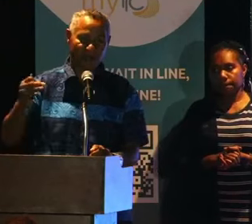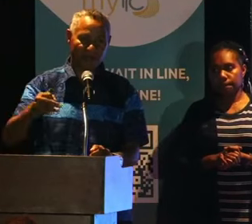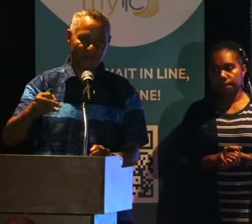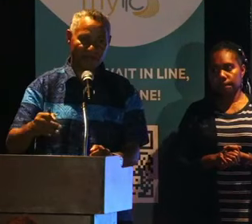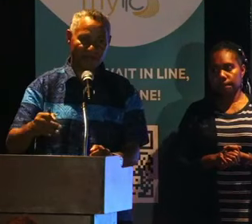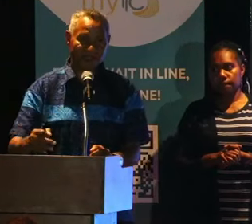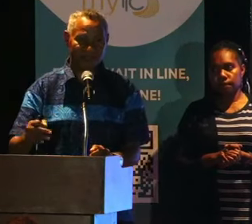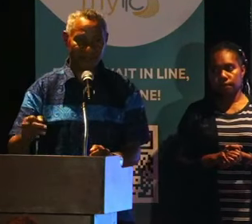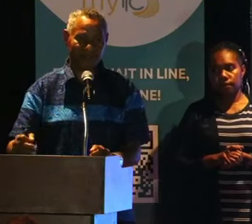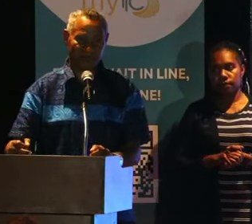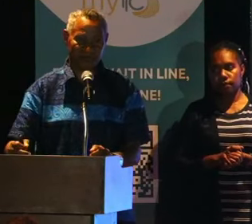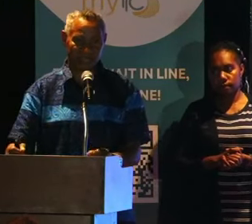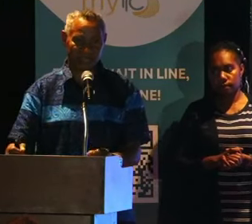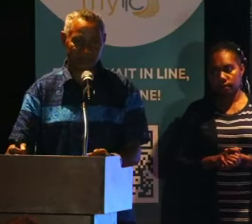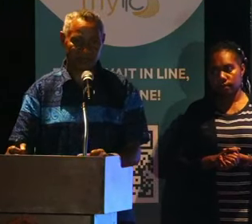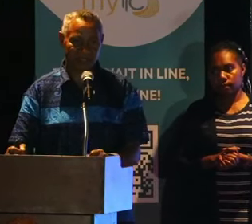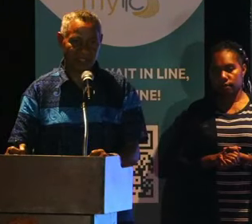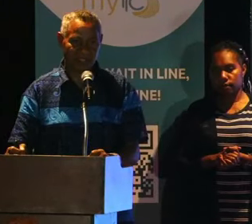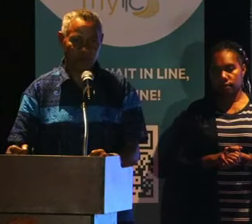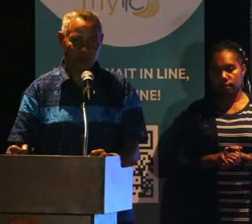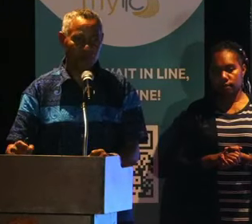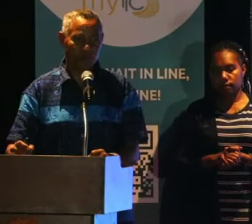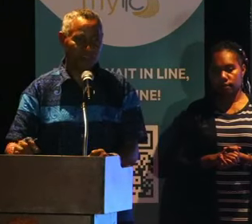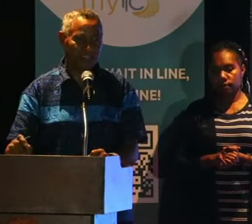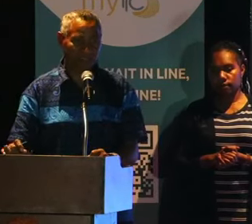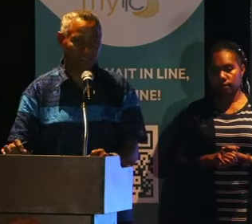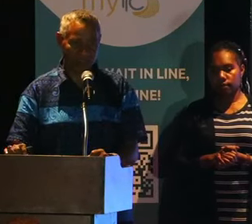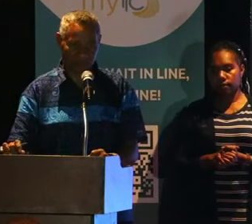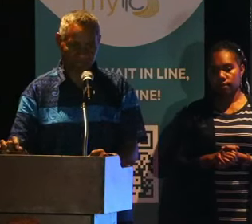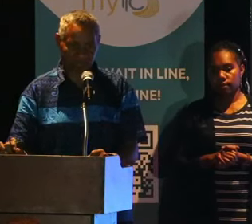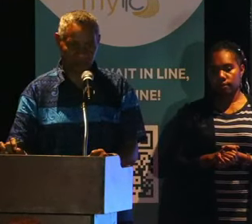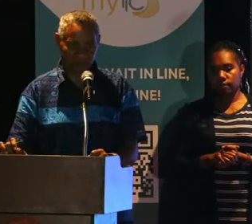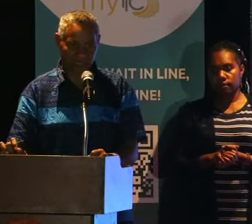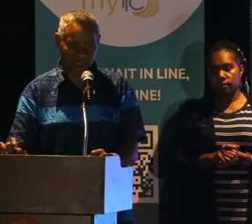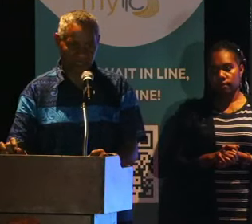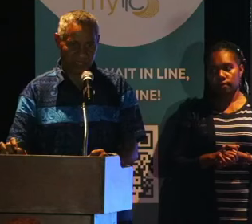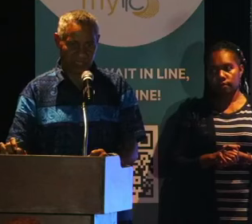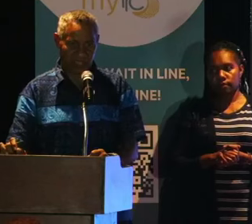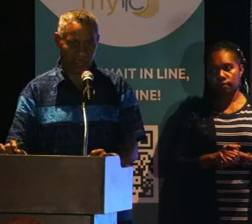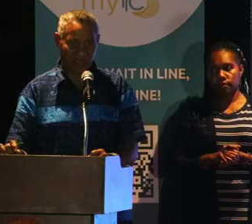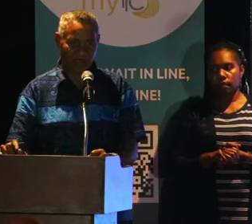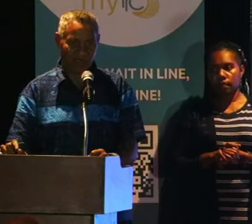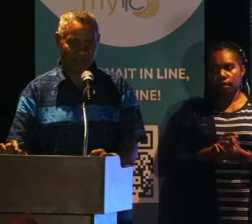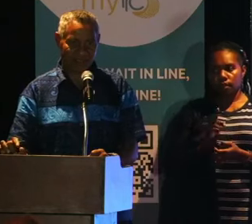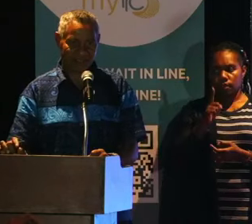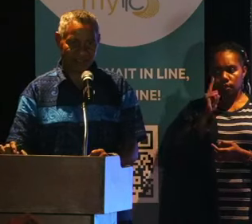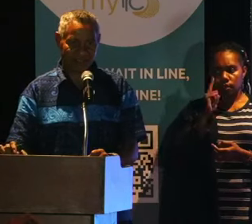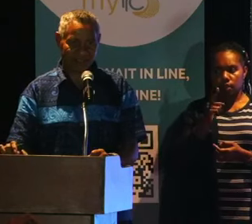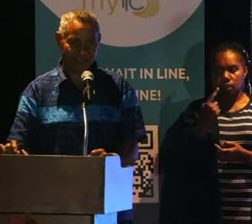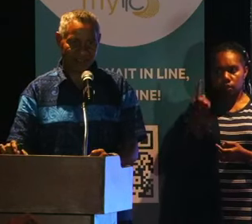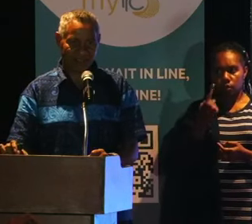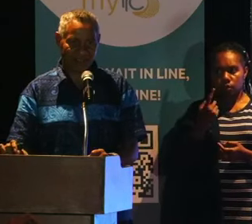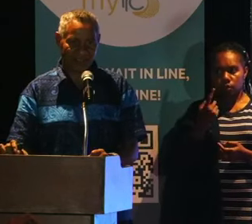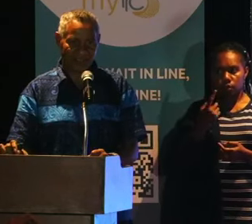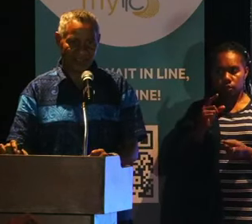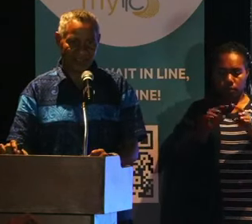and confirm the signatories of the account. Who will be the signatories of the account? After conducting the sets,